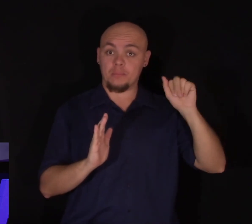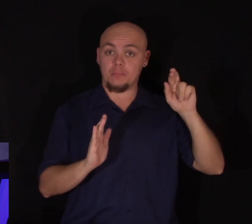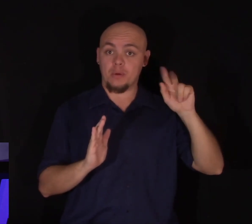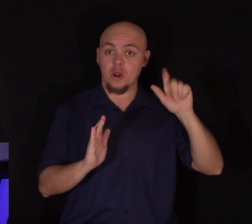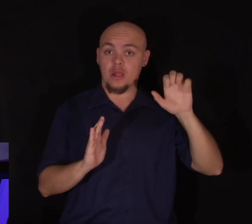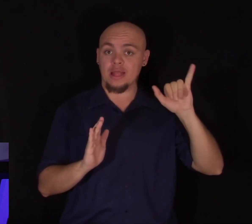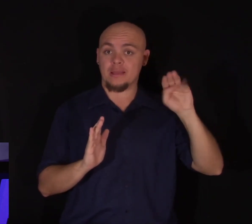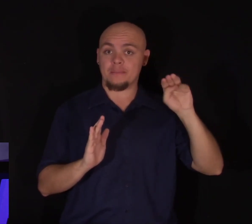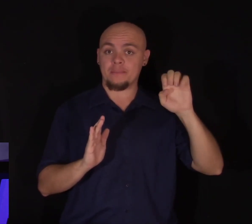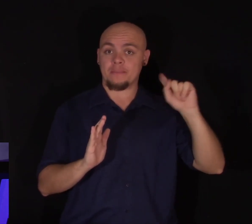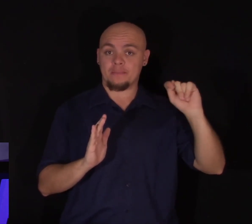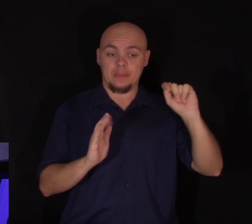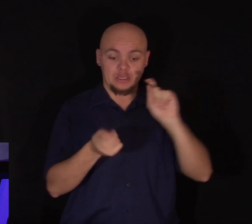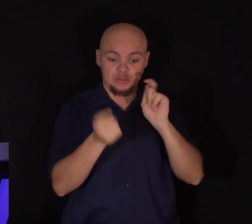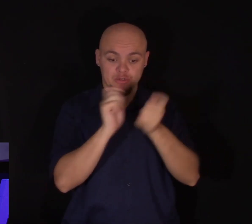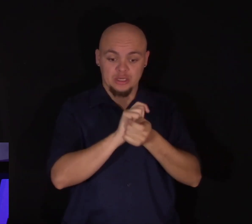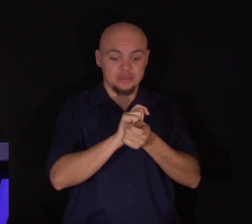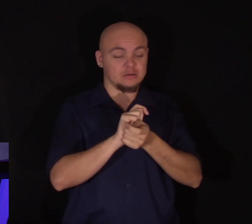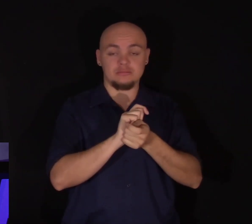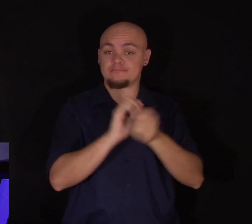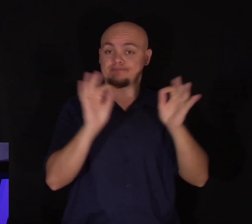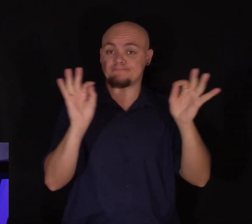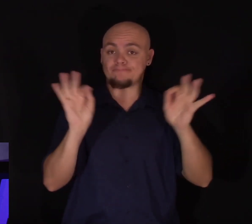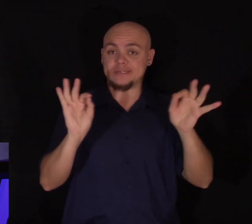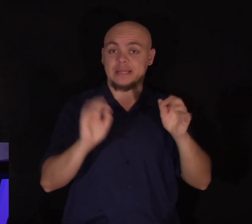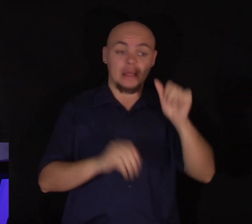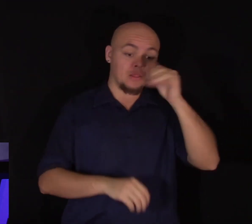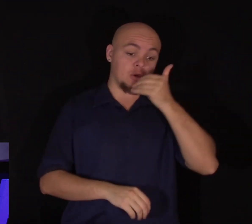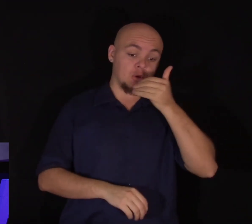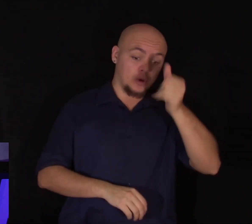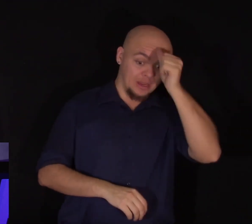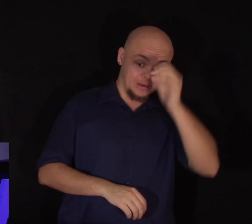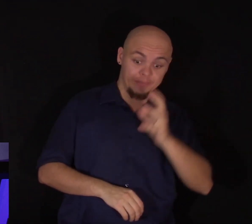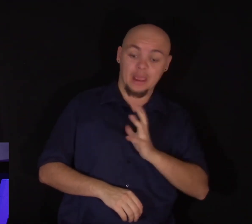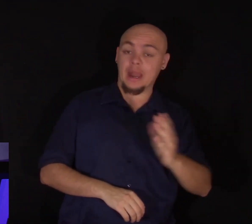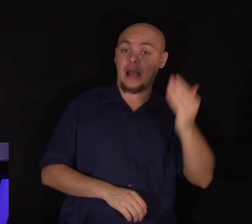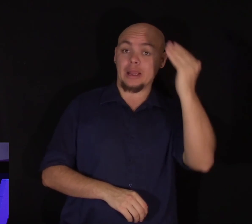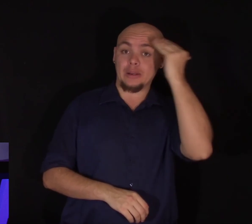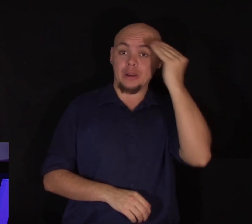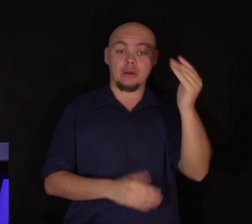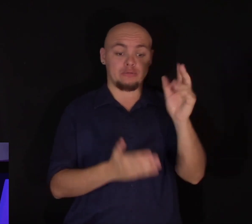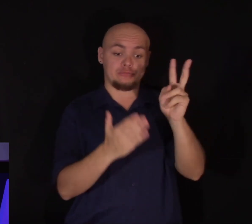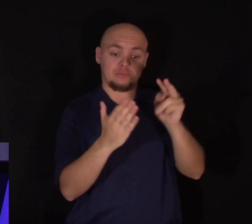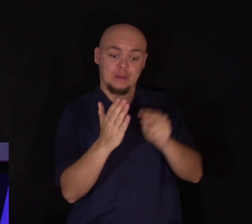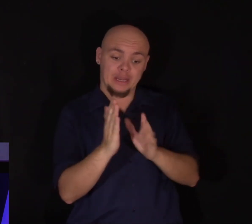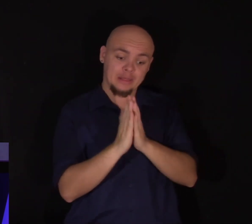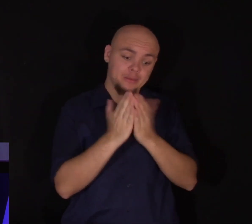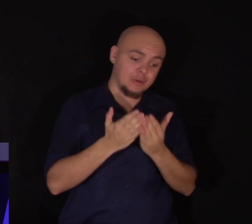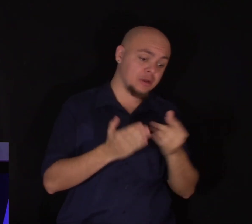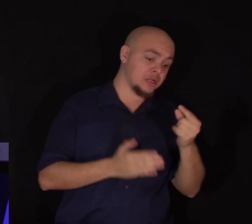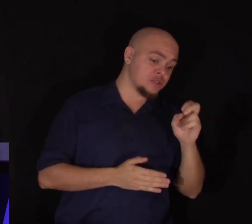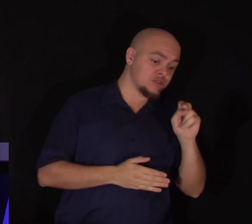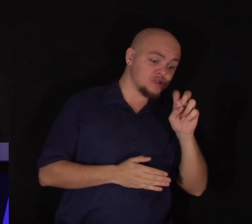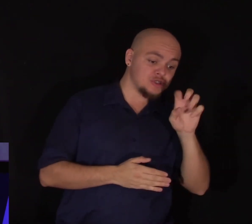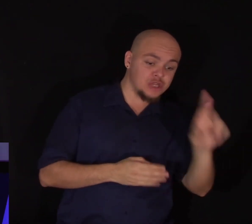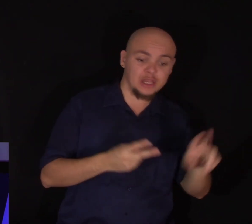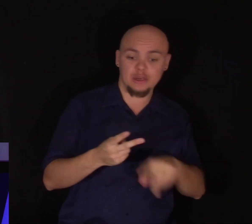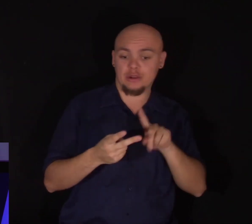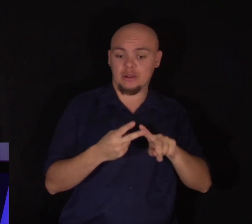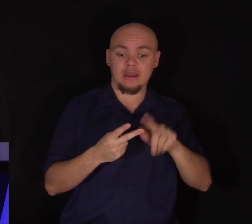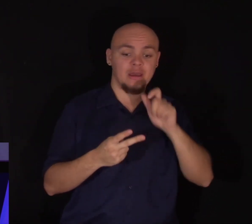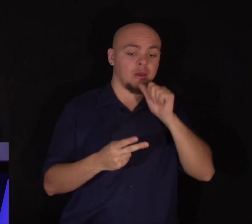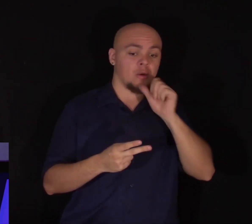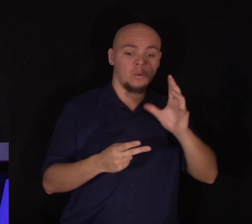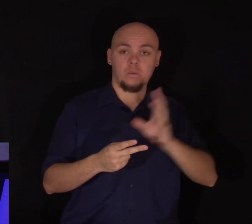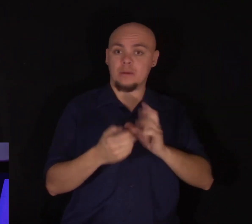law wouldn't have changed. And there are good men that I know and love reading the books on gender, feminism, racism. They're doing